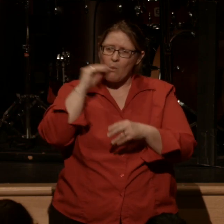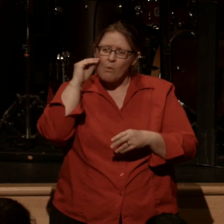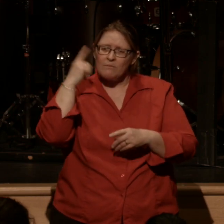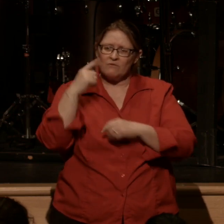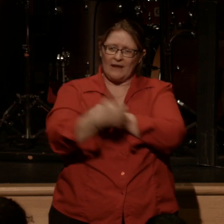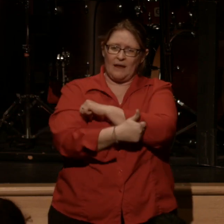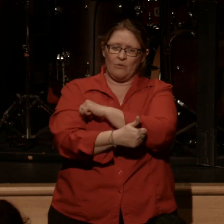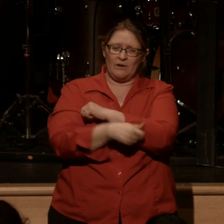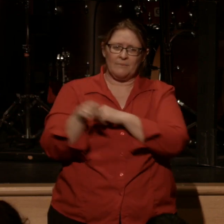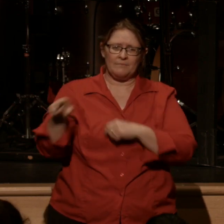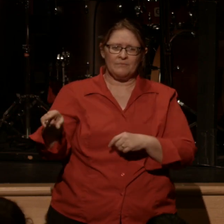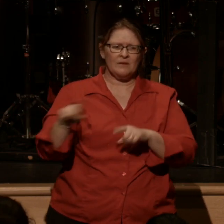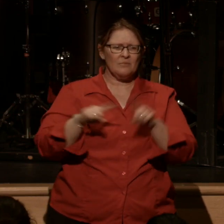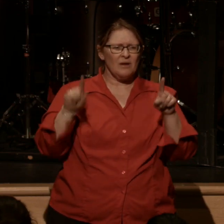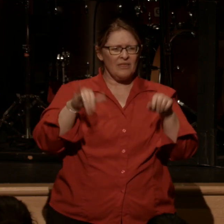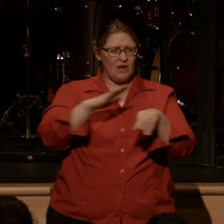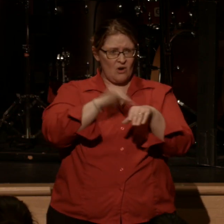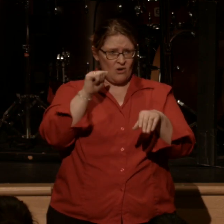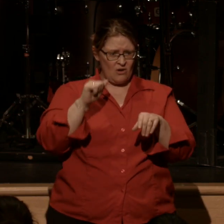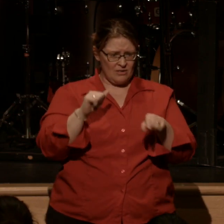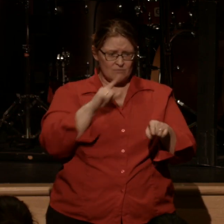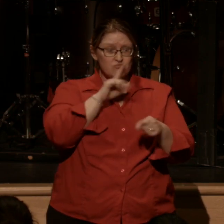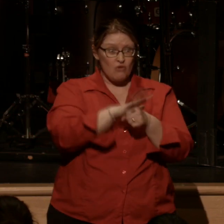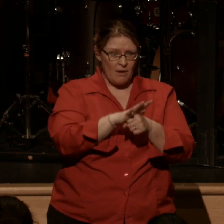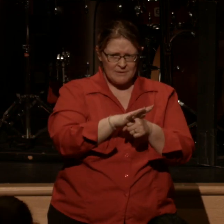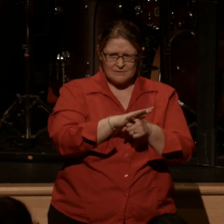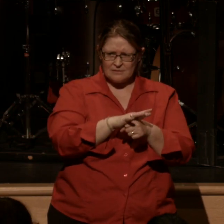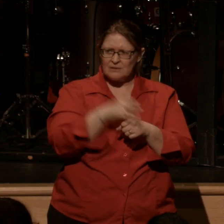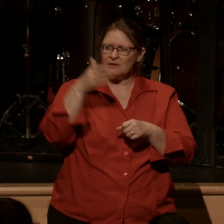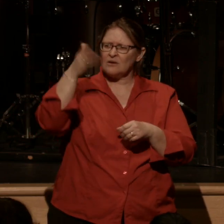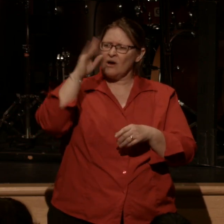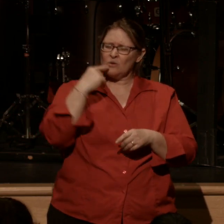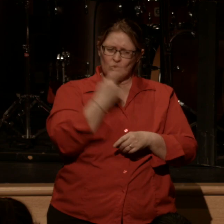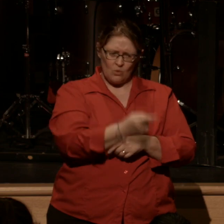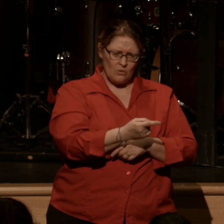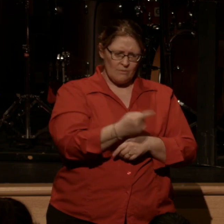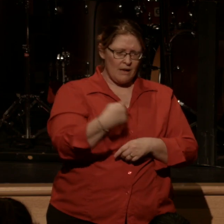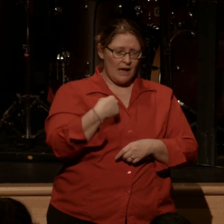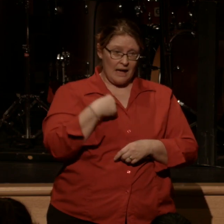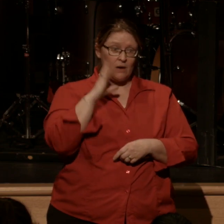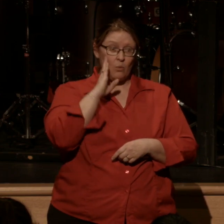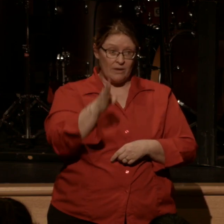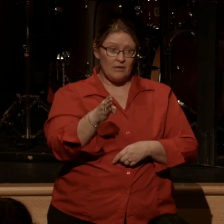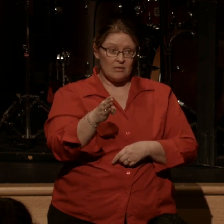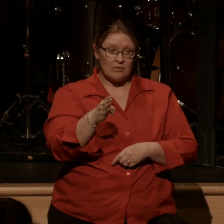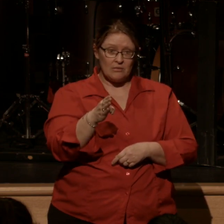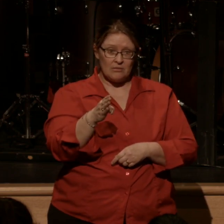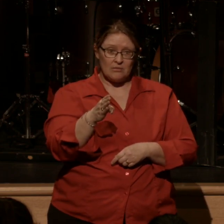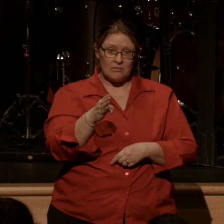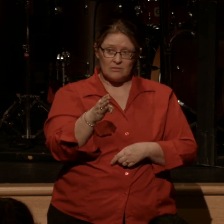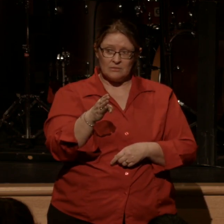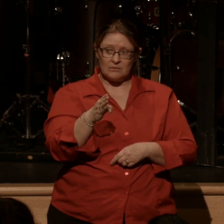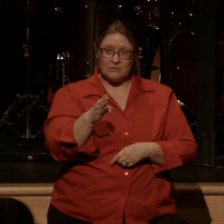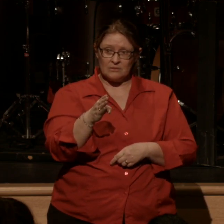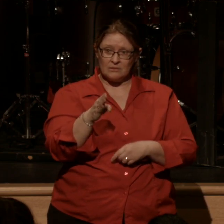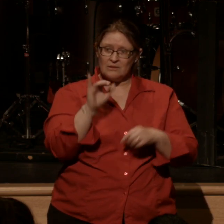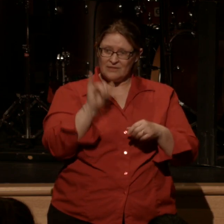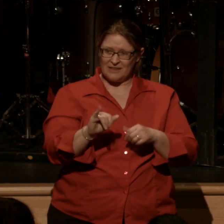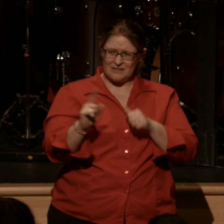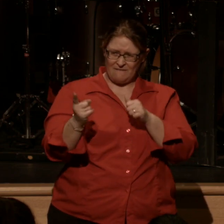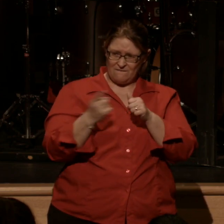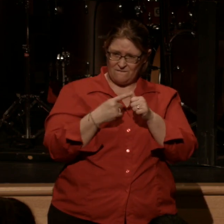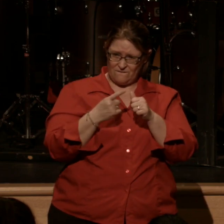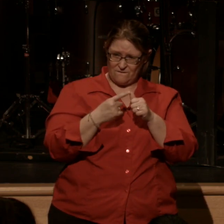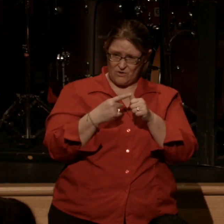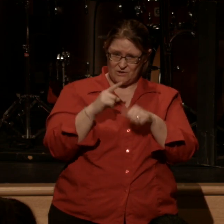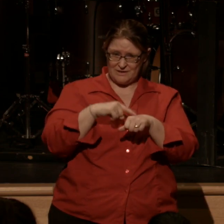Abraham. But notice in this call, in this promise, God says to him, I will. This would be the first